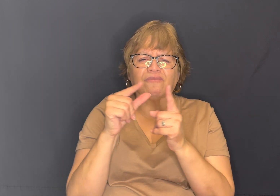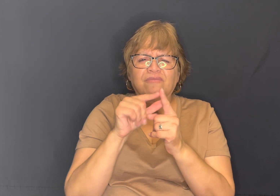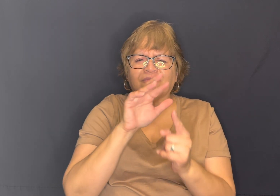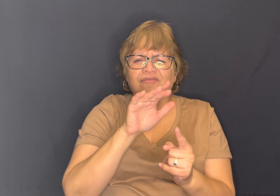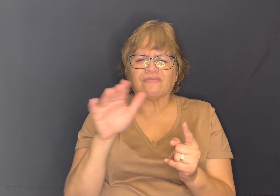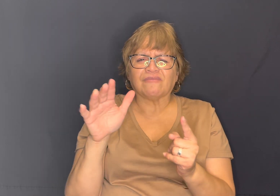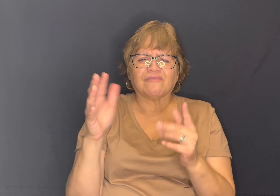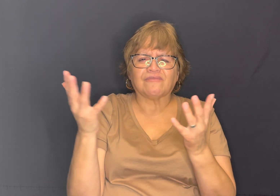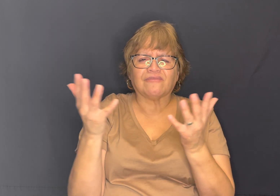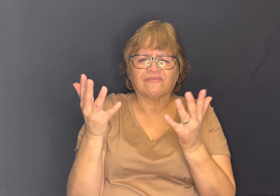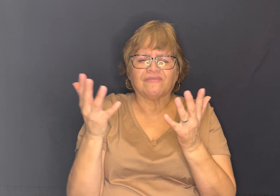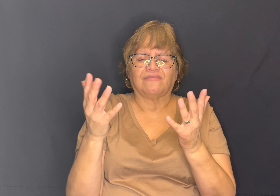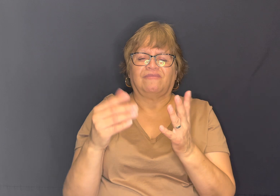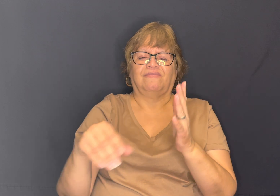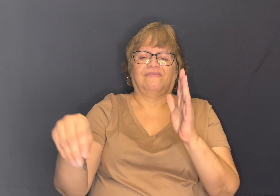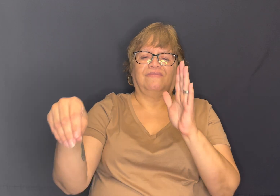What does that spell?